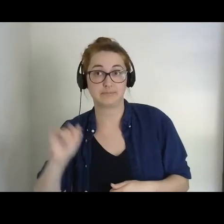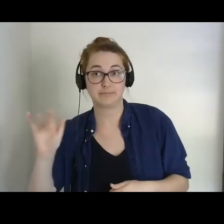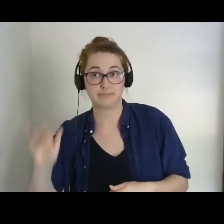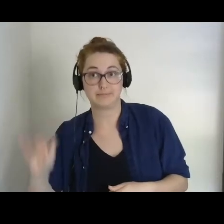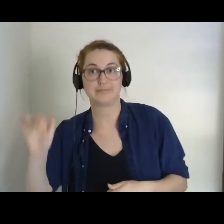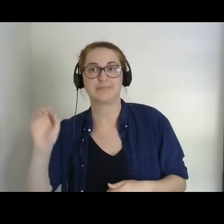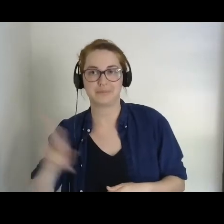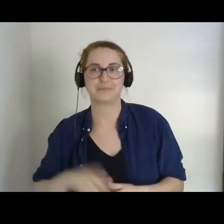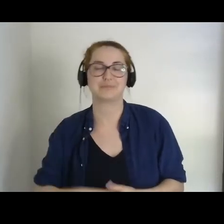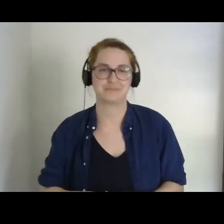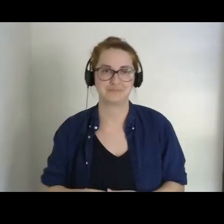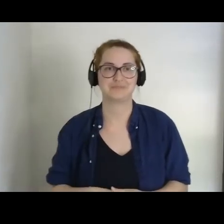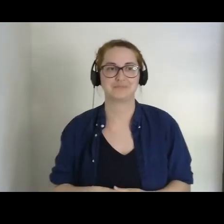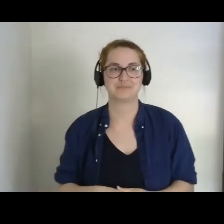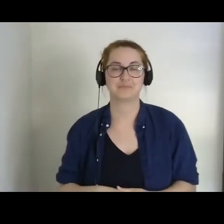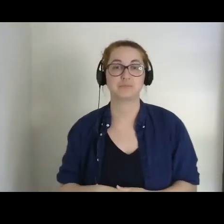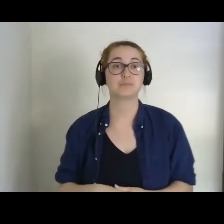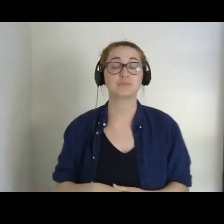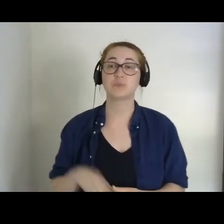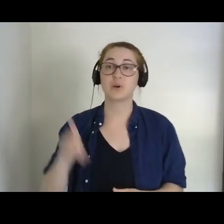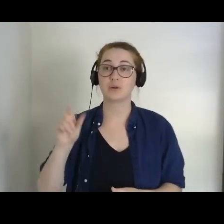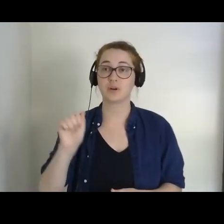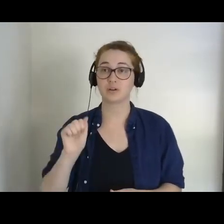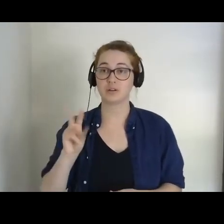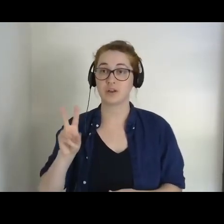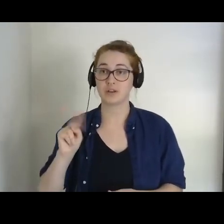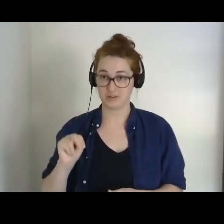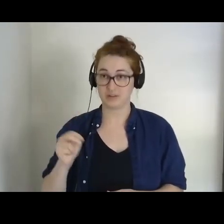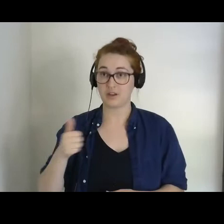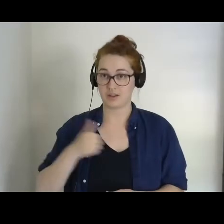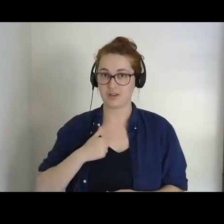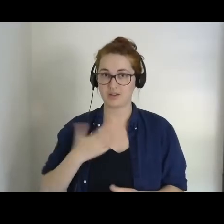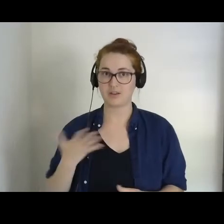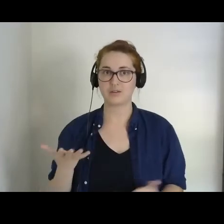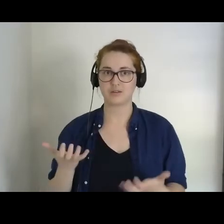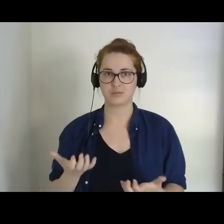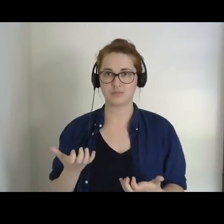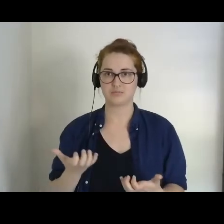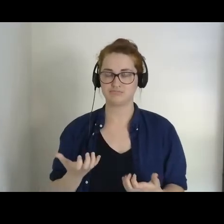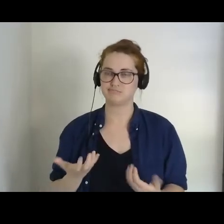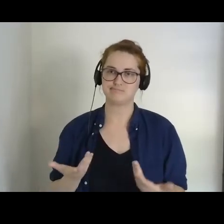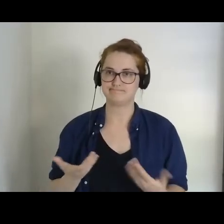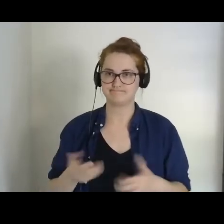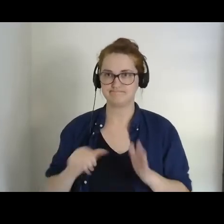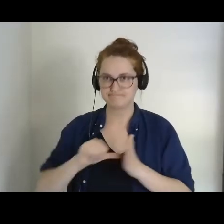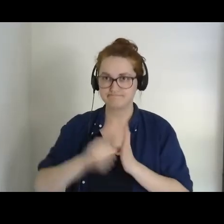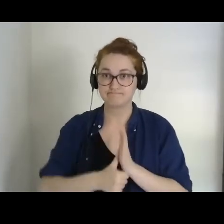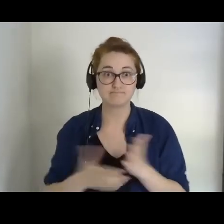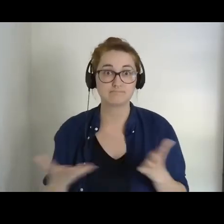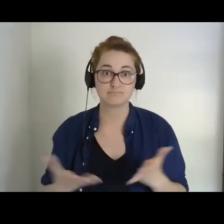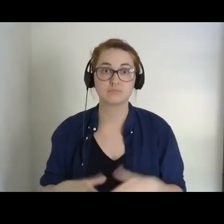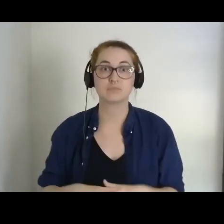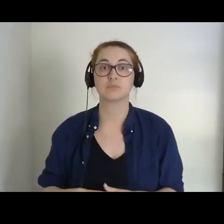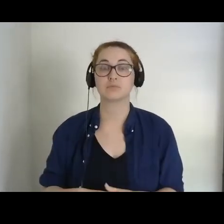okay, there. Dawn Canada also wanted to highlight something that was important in terms of what happened when the Accessible Canada